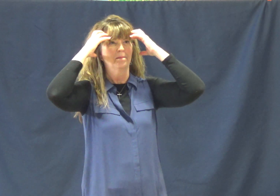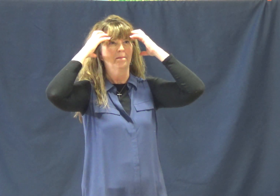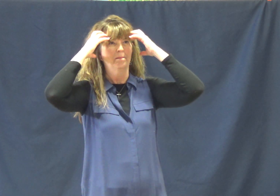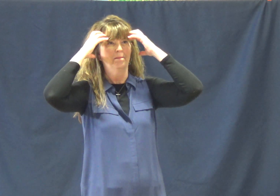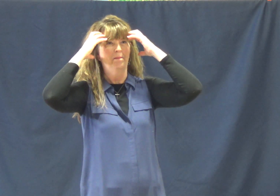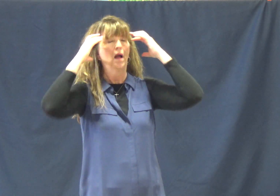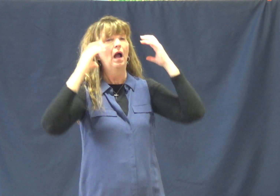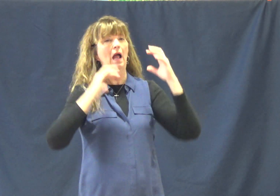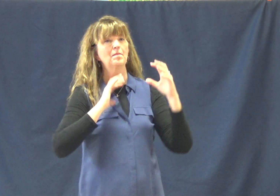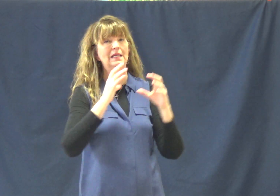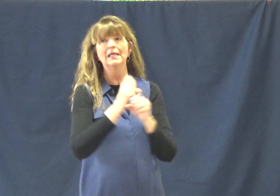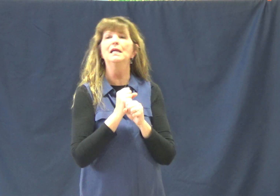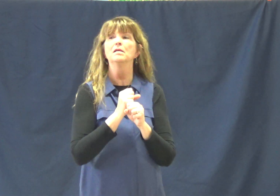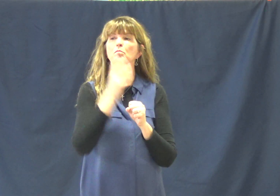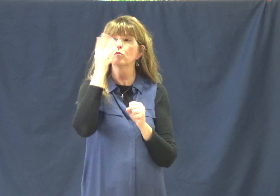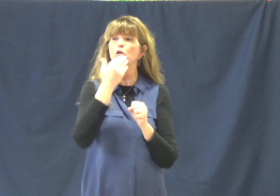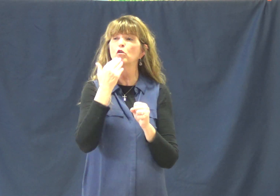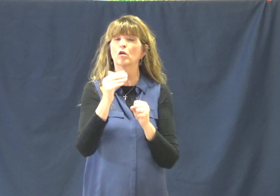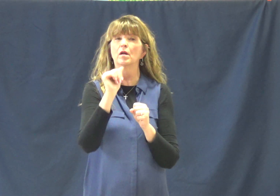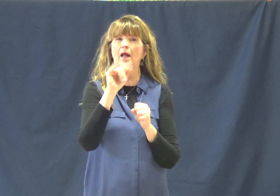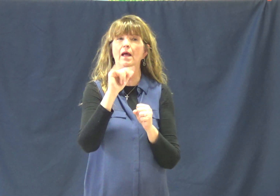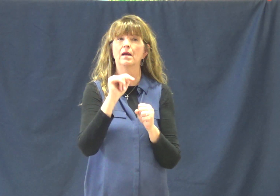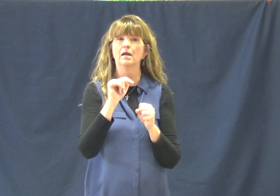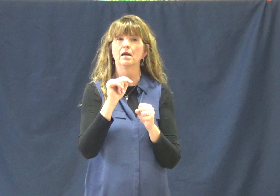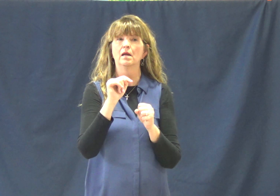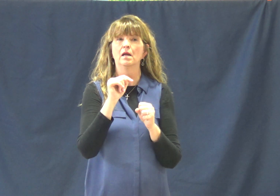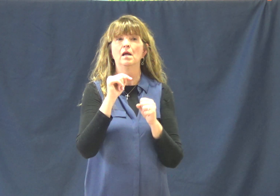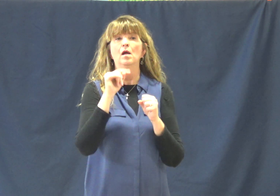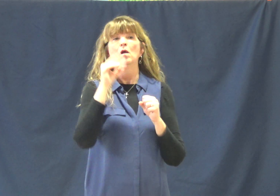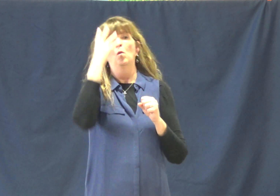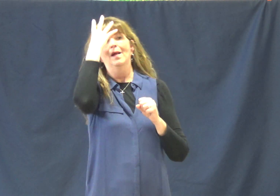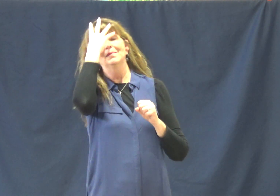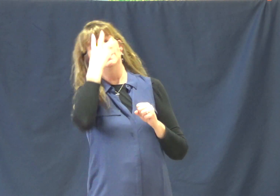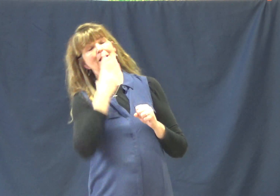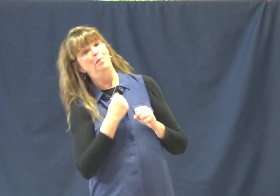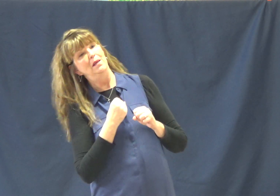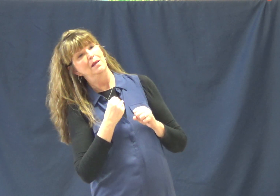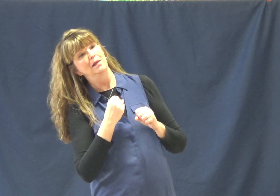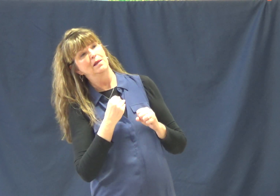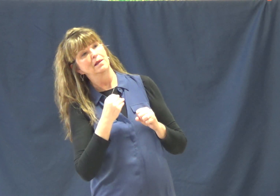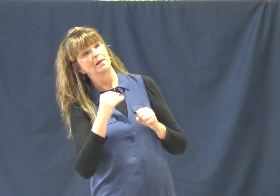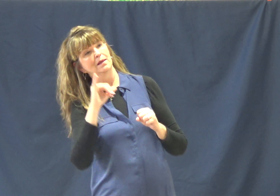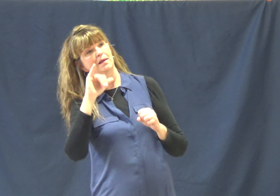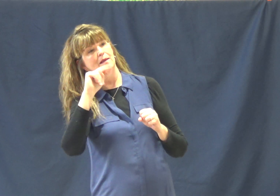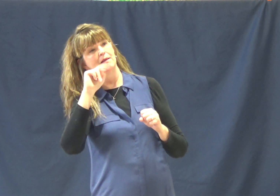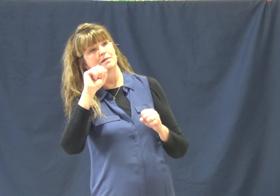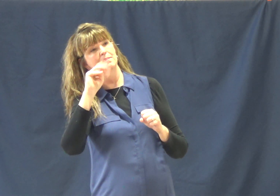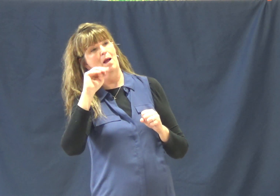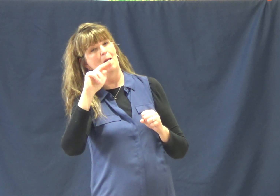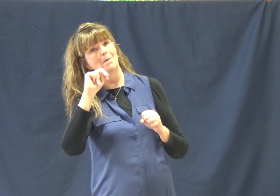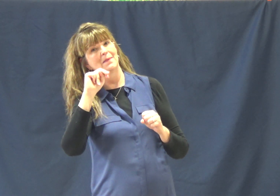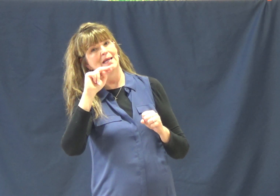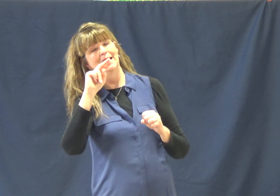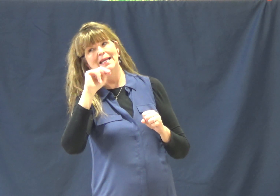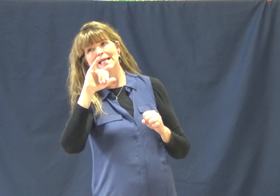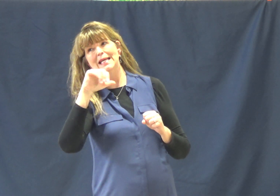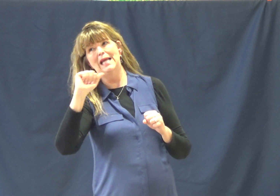thoughts, negative thoughts. And I'm getting pretty good at it. When I'm sleeping and